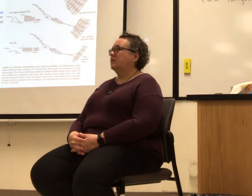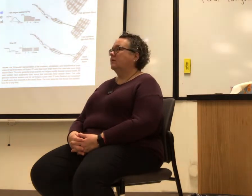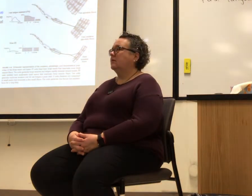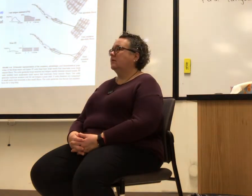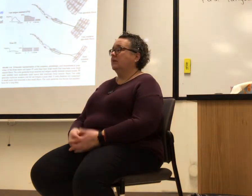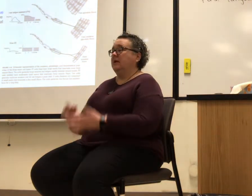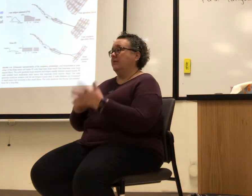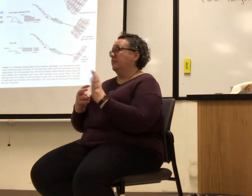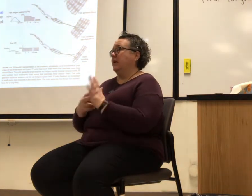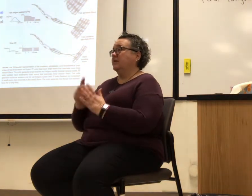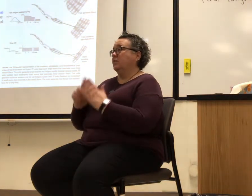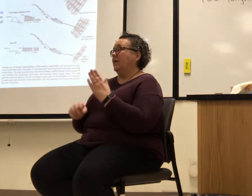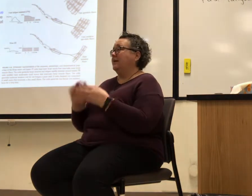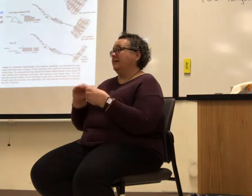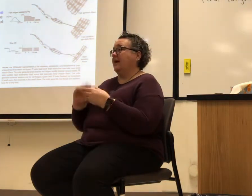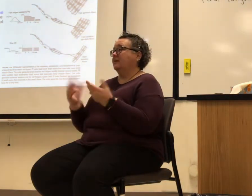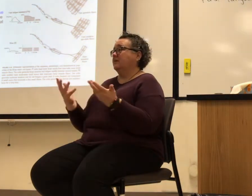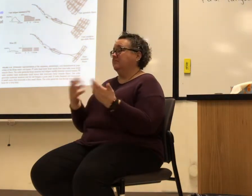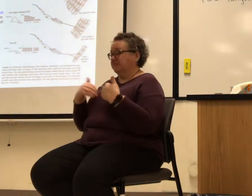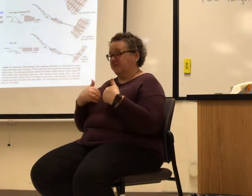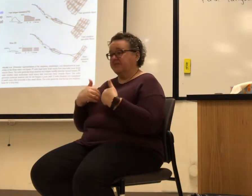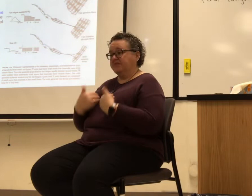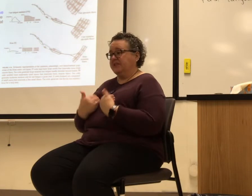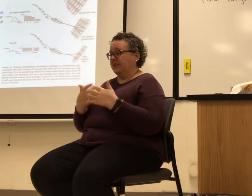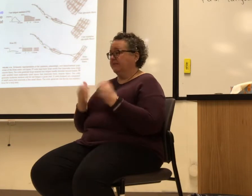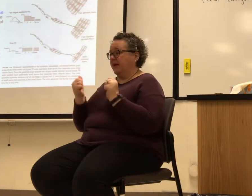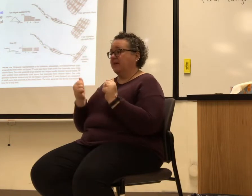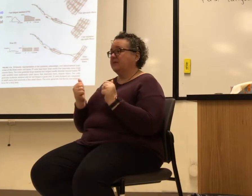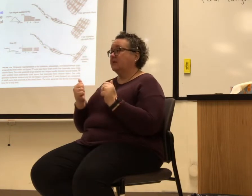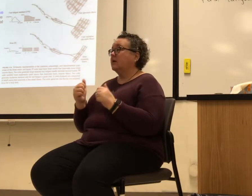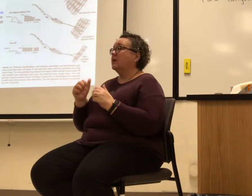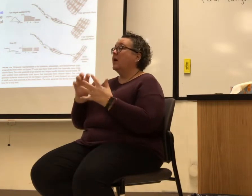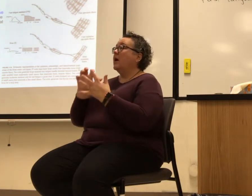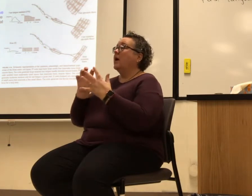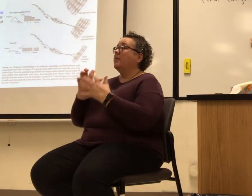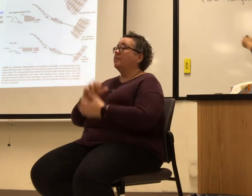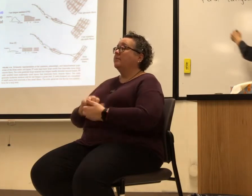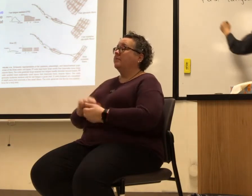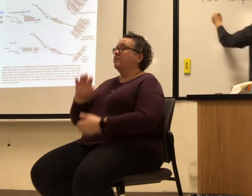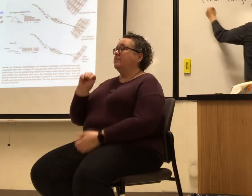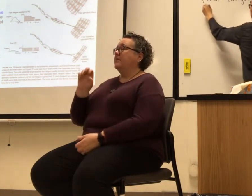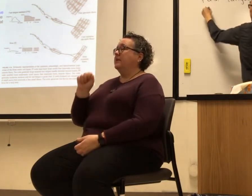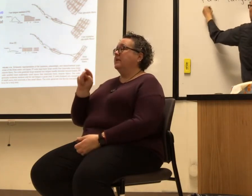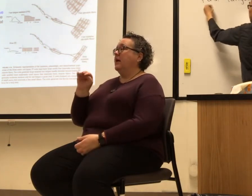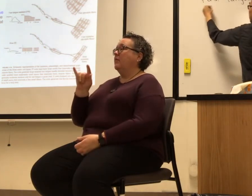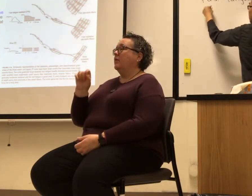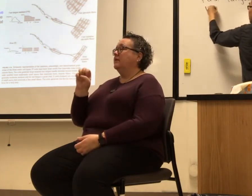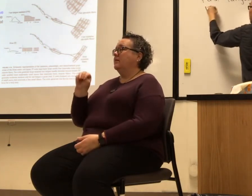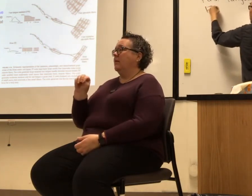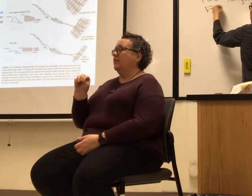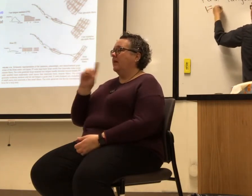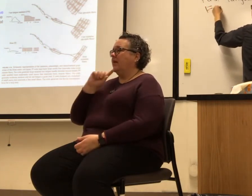It means what it says, they fatigue fast. Their metabolism is also fast, they're glycolytic.